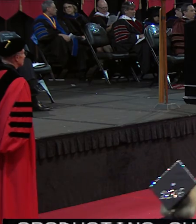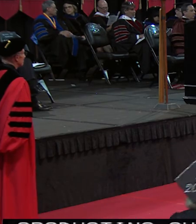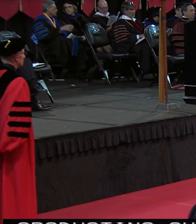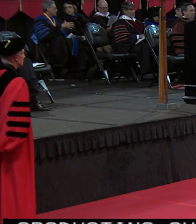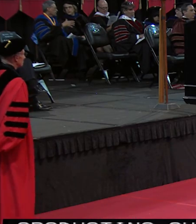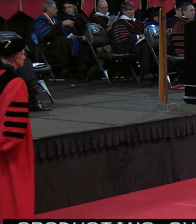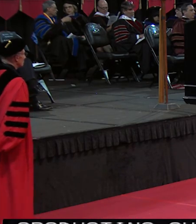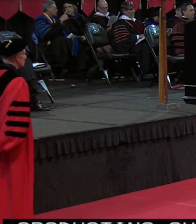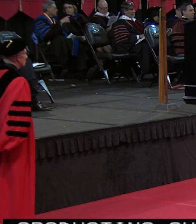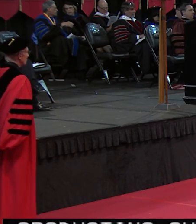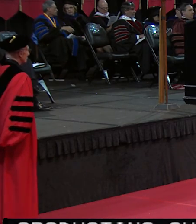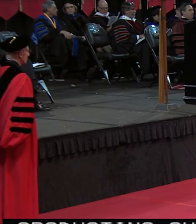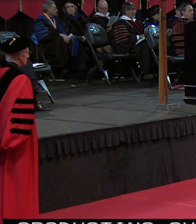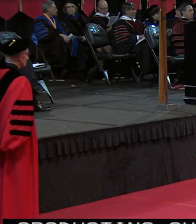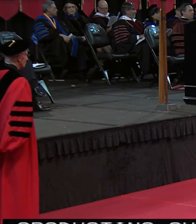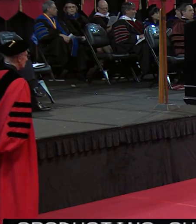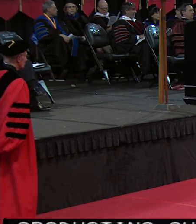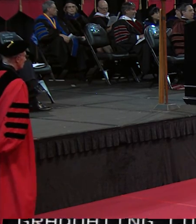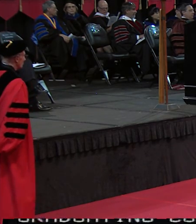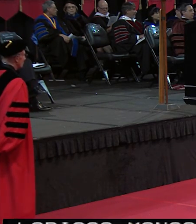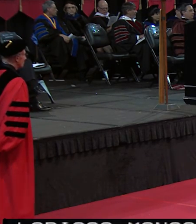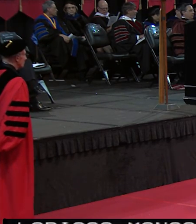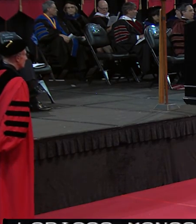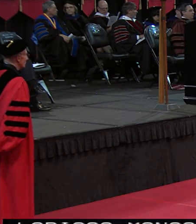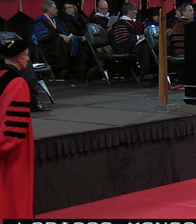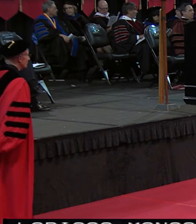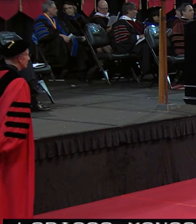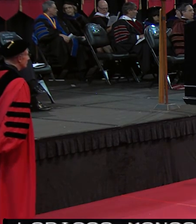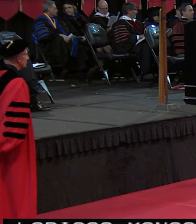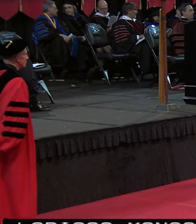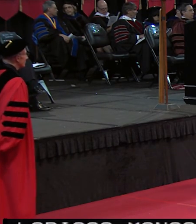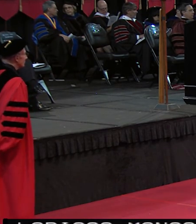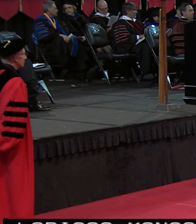Jessica Michaeline Nitsch.